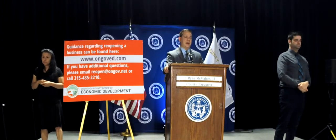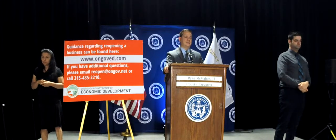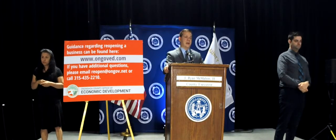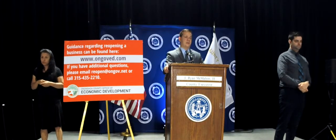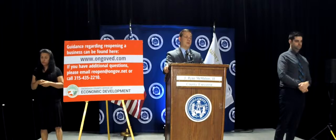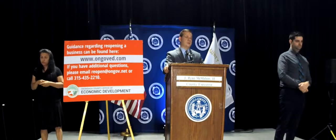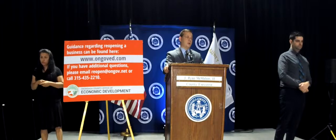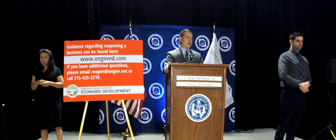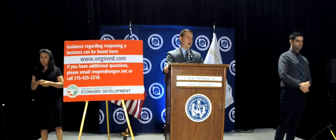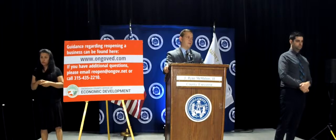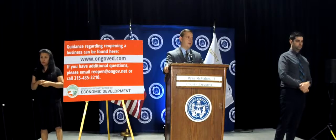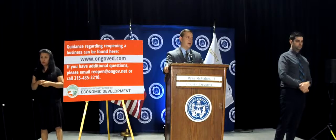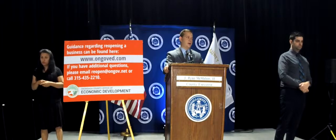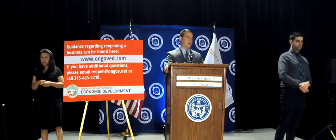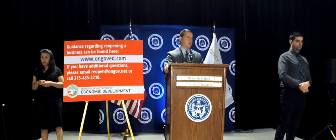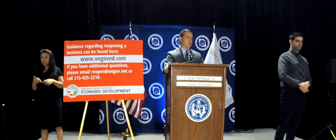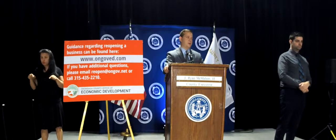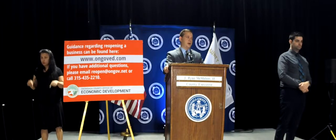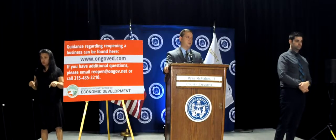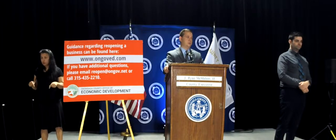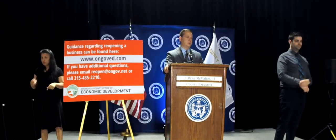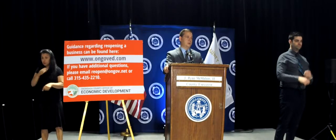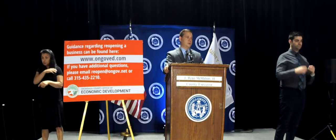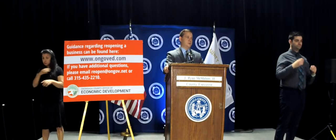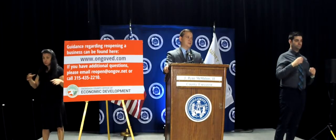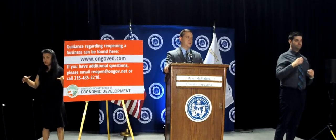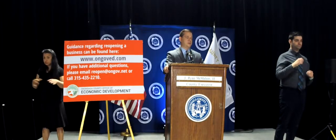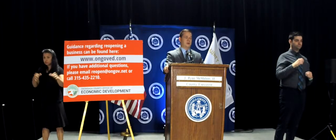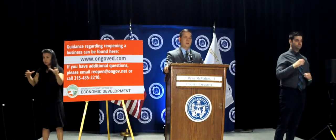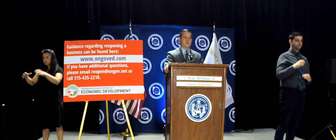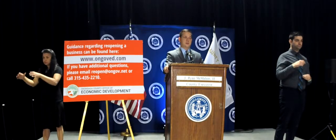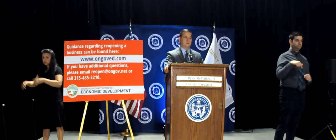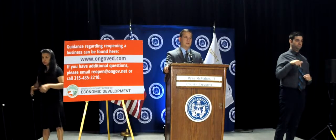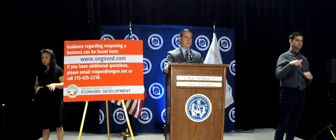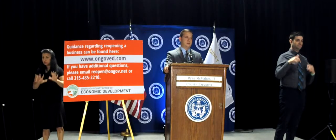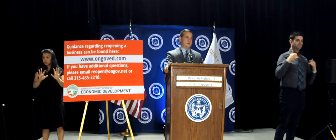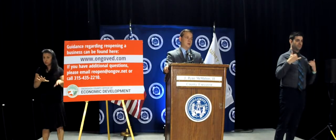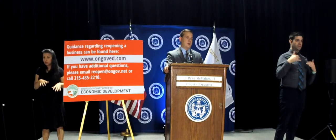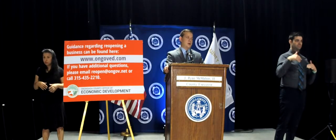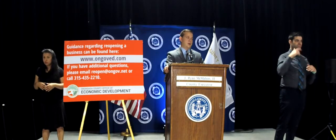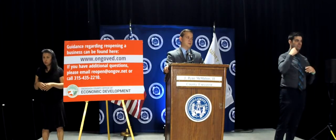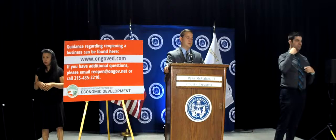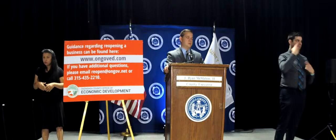there's mass gatherings going on every day in our community now, sanctioned or unsanctioned.